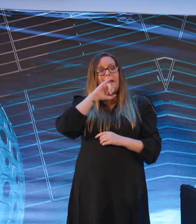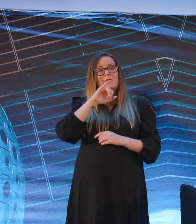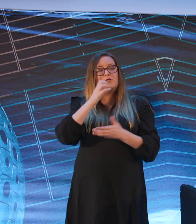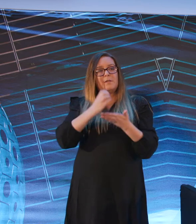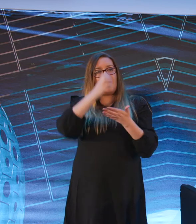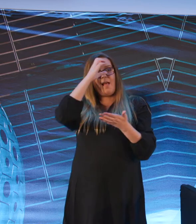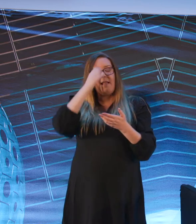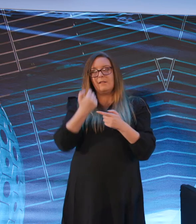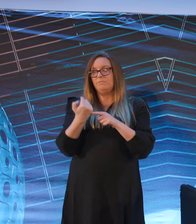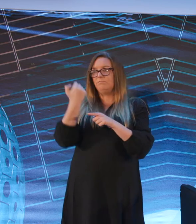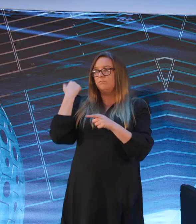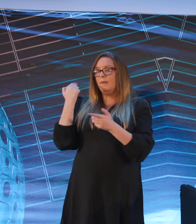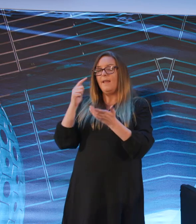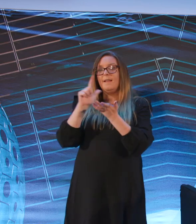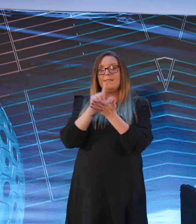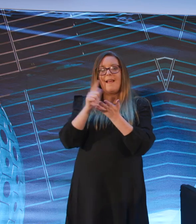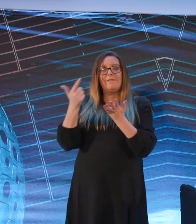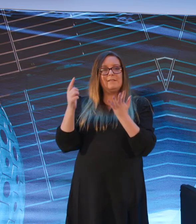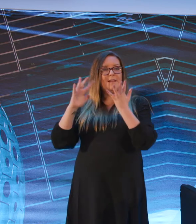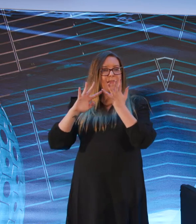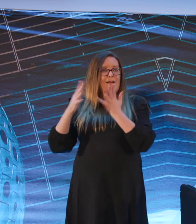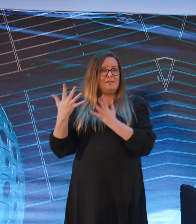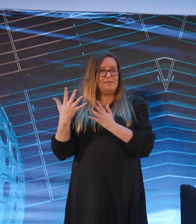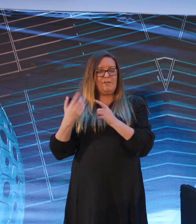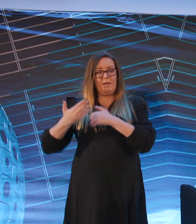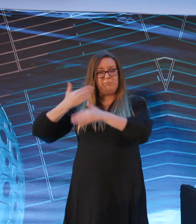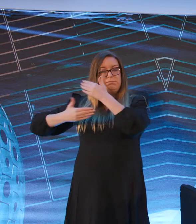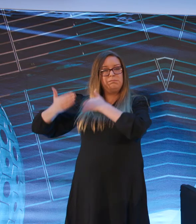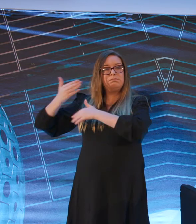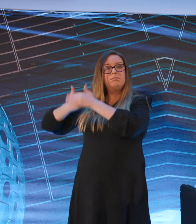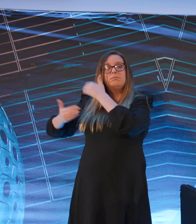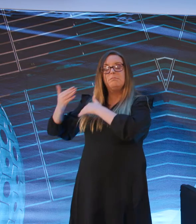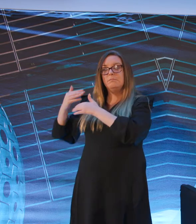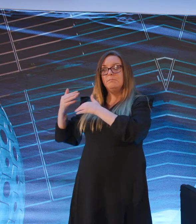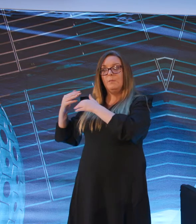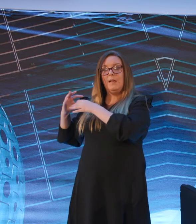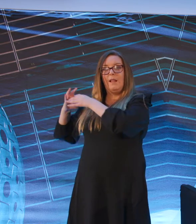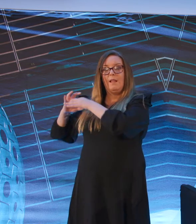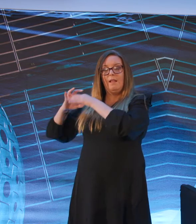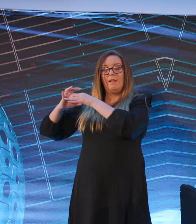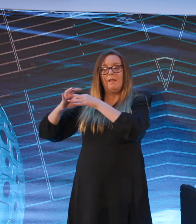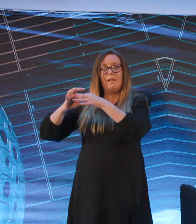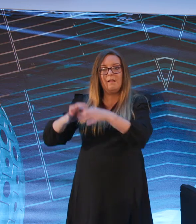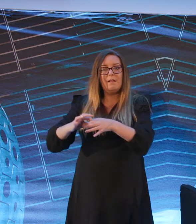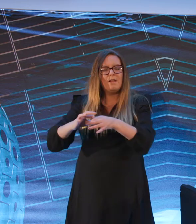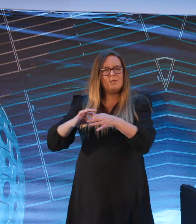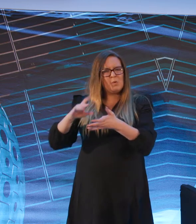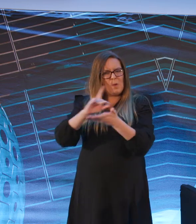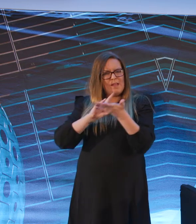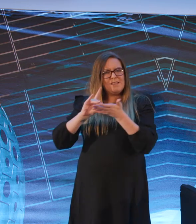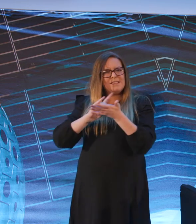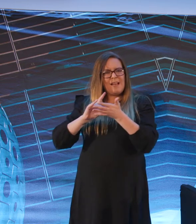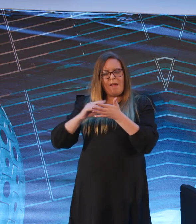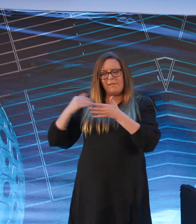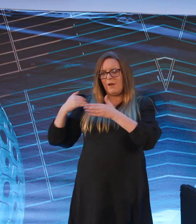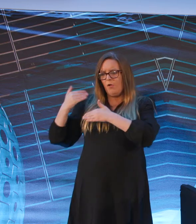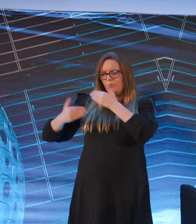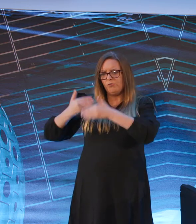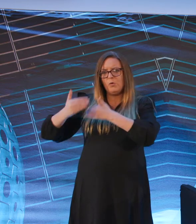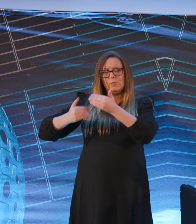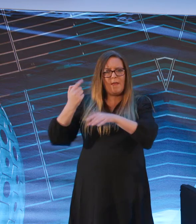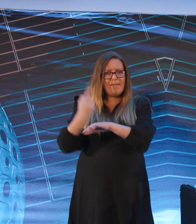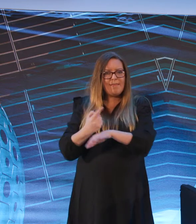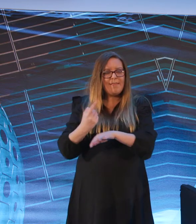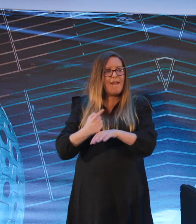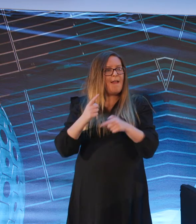1795. Our new strategy respects our historical roots and harnesses the potential of